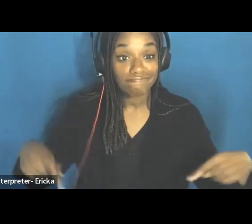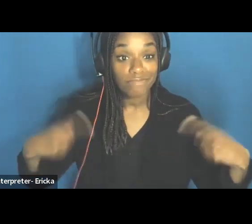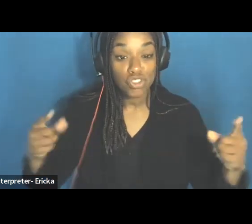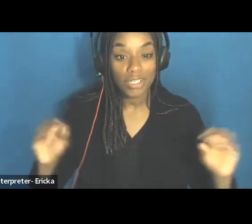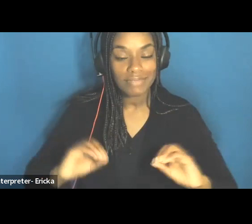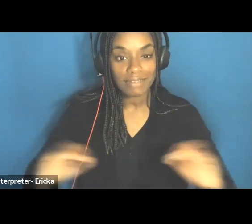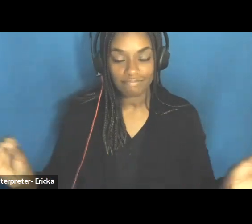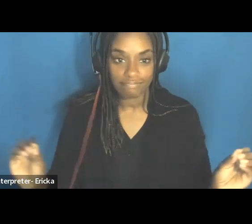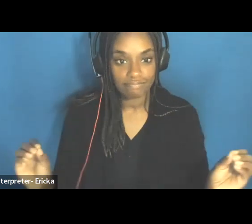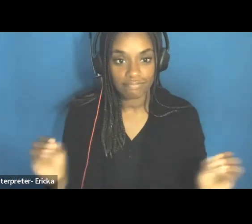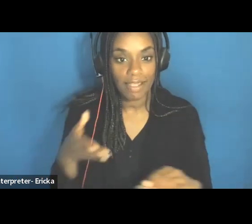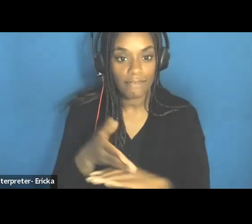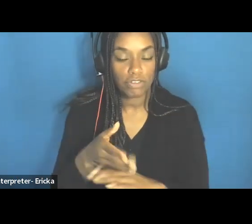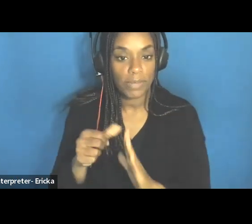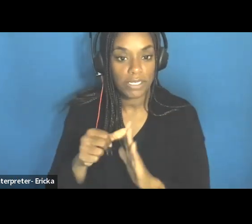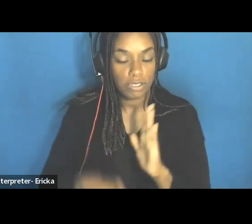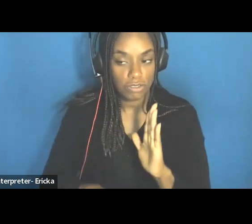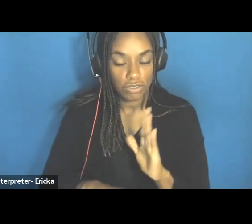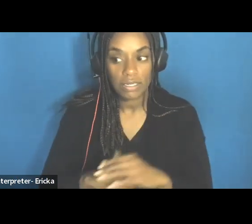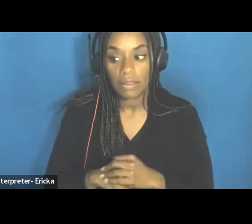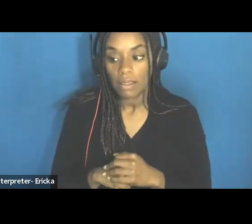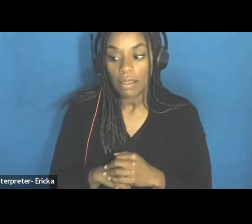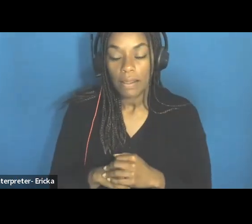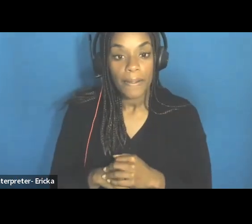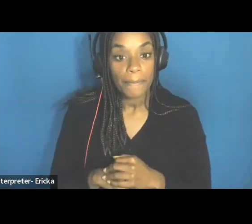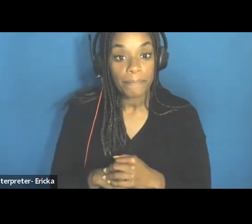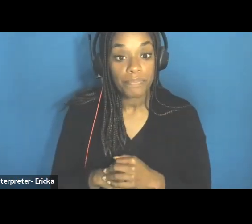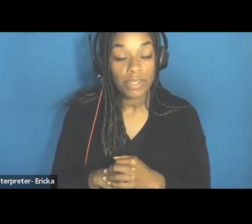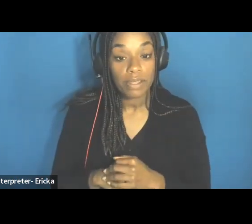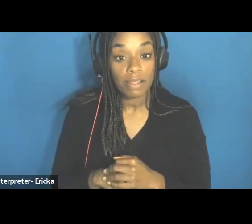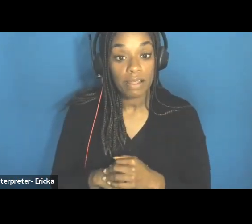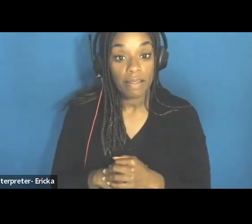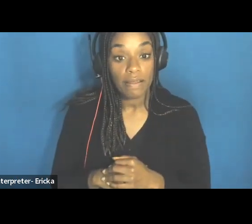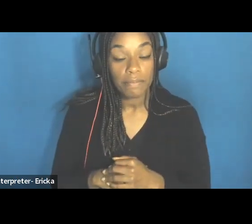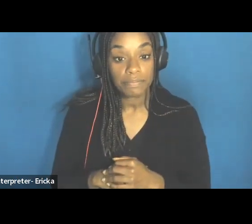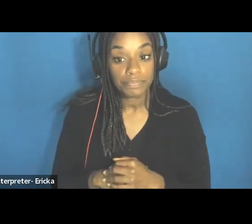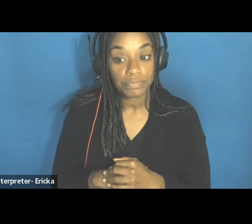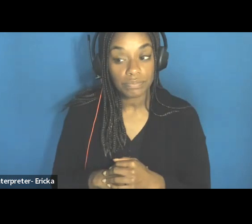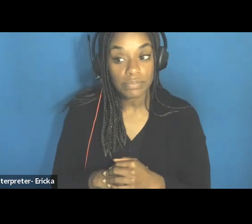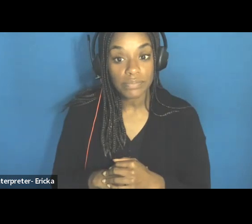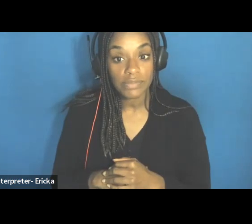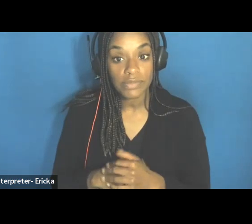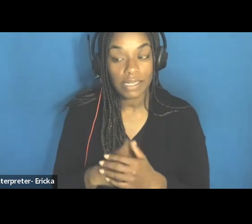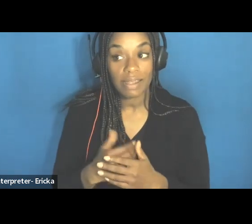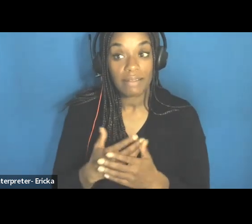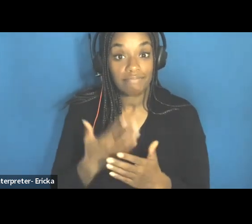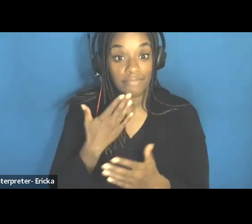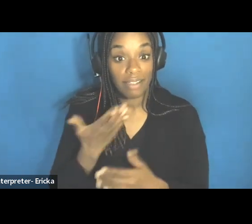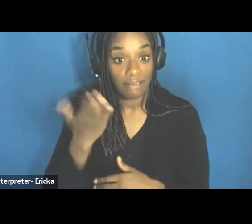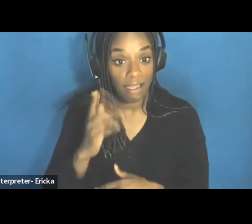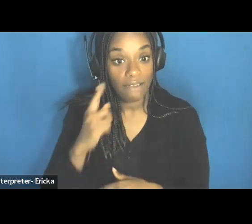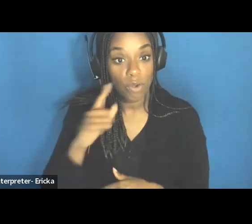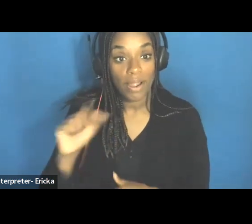you, thanks to the current protections under the ACA, the